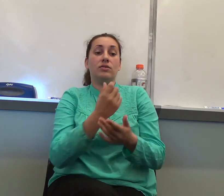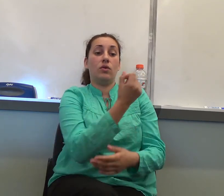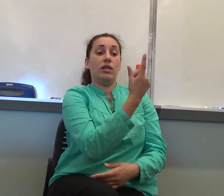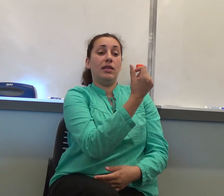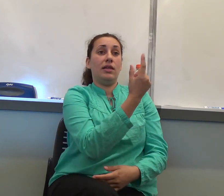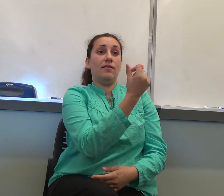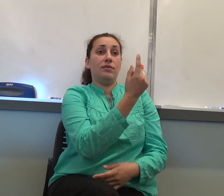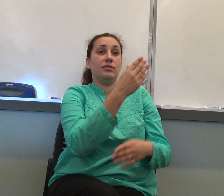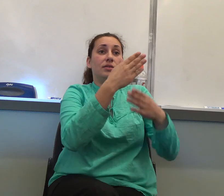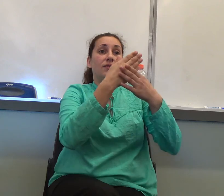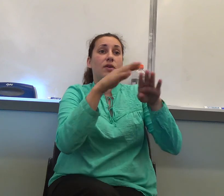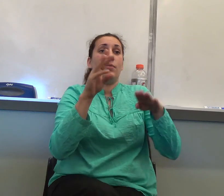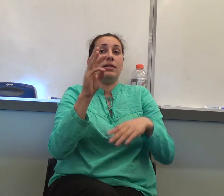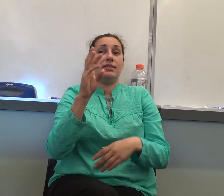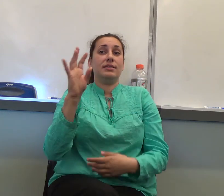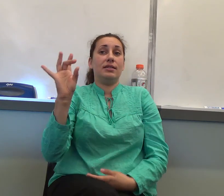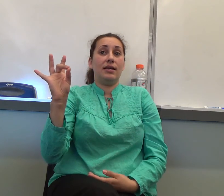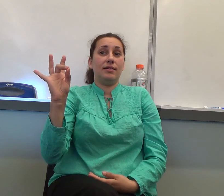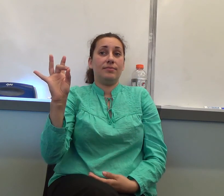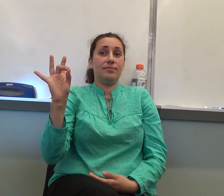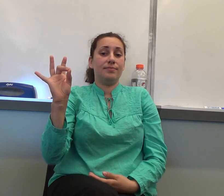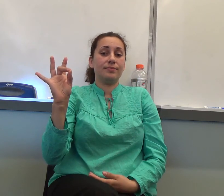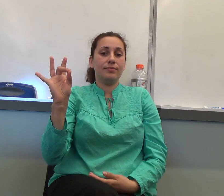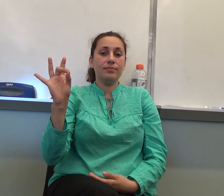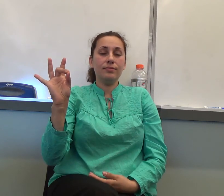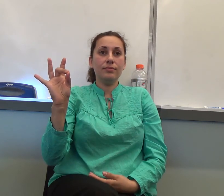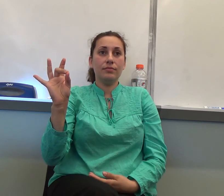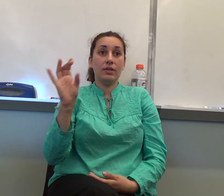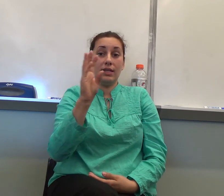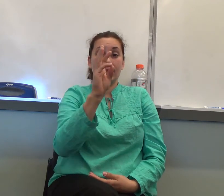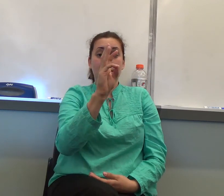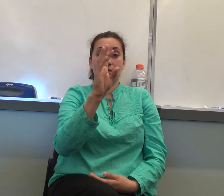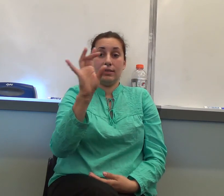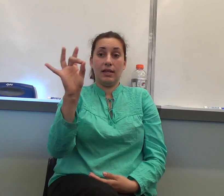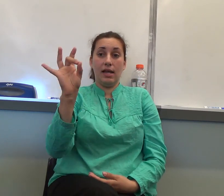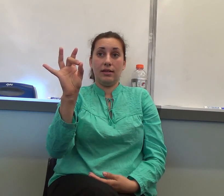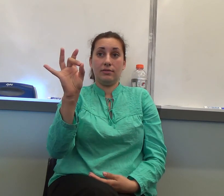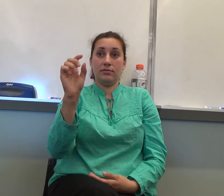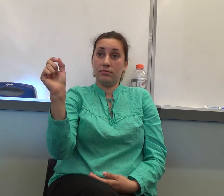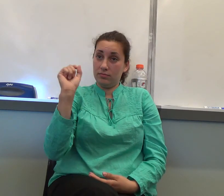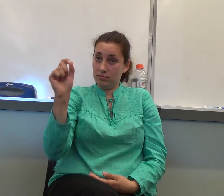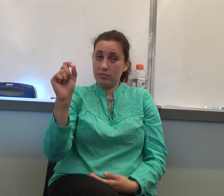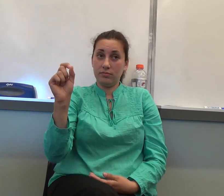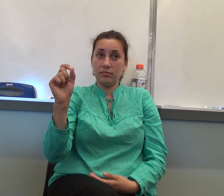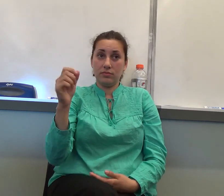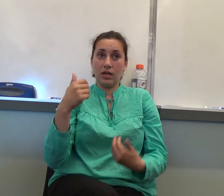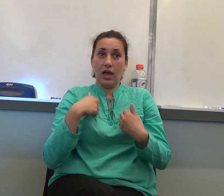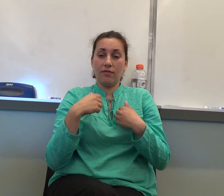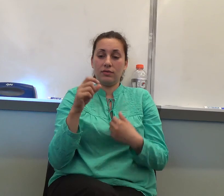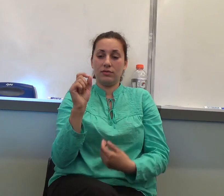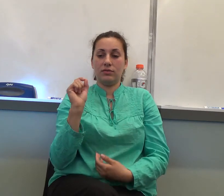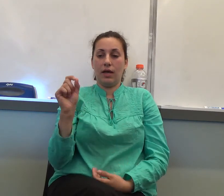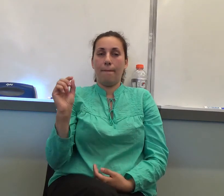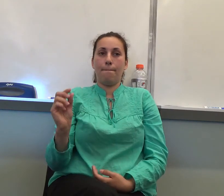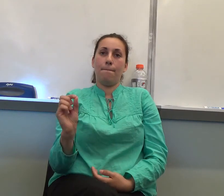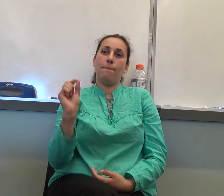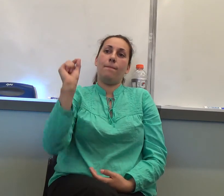Looks like a perfectly natural thing to do. The decimal point for the 68 is there, so bring it right on up. And let's